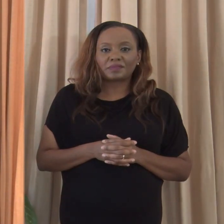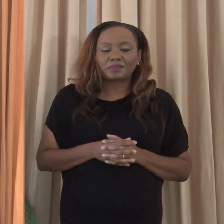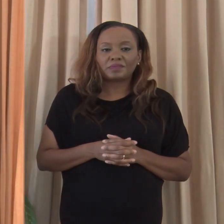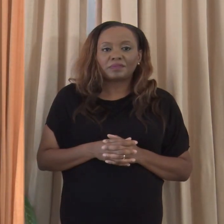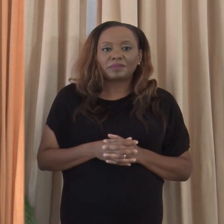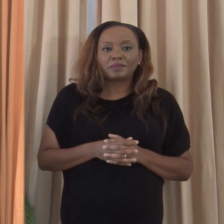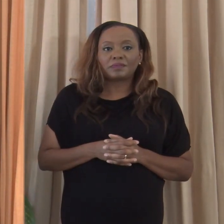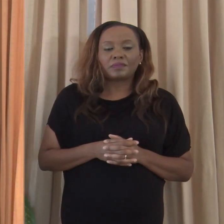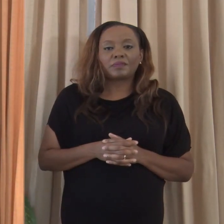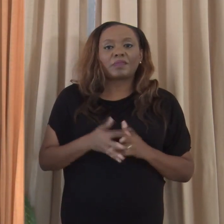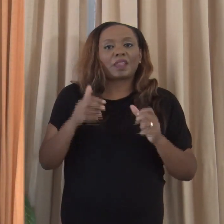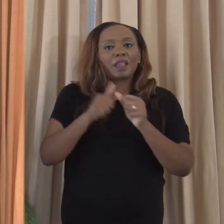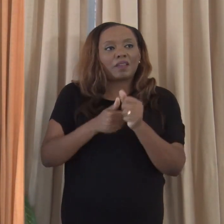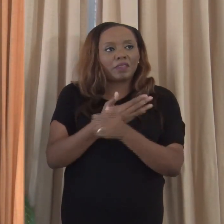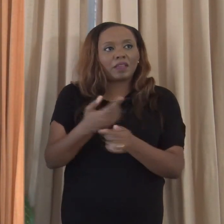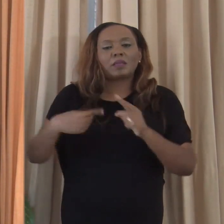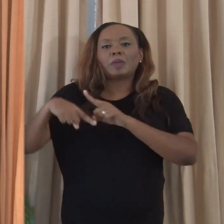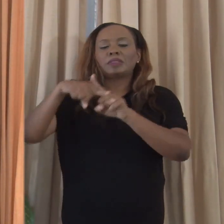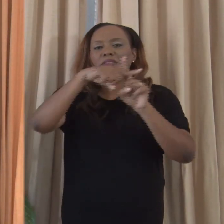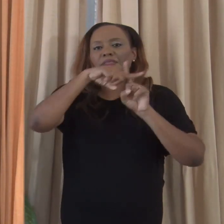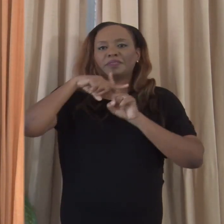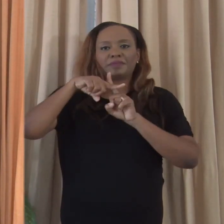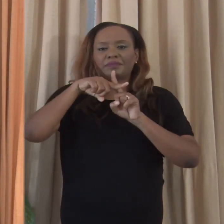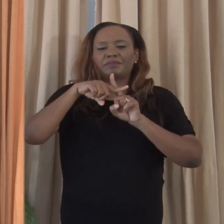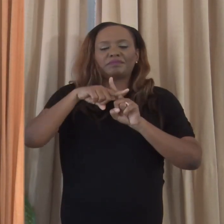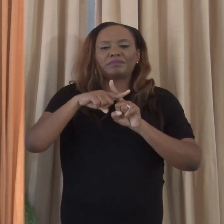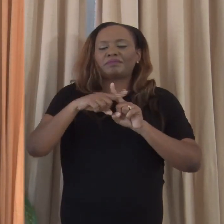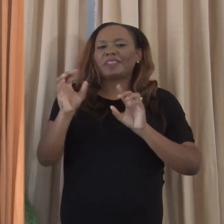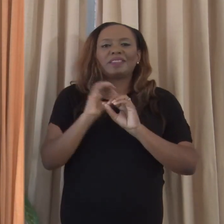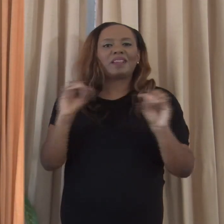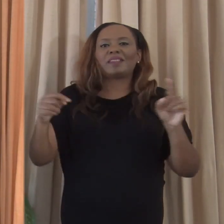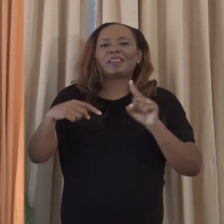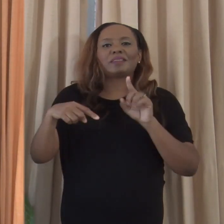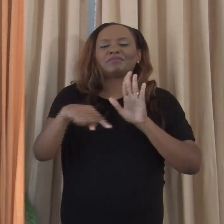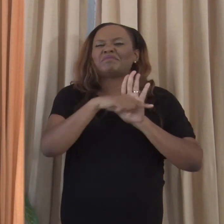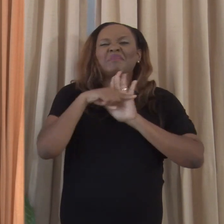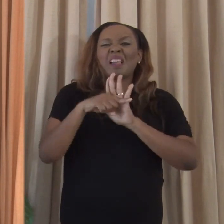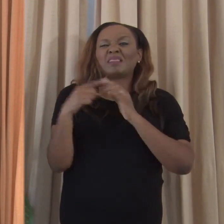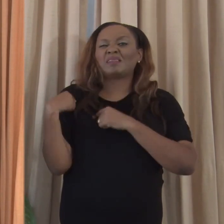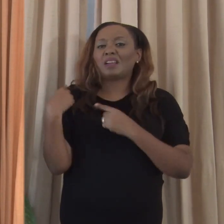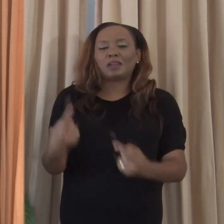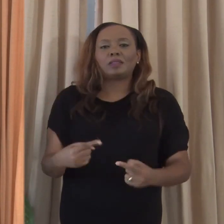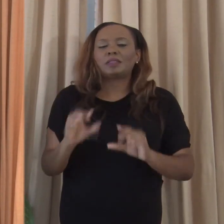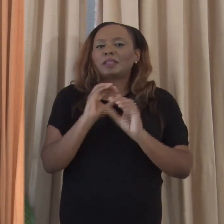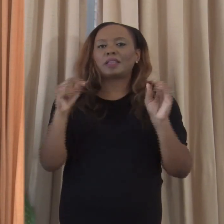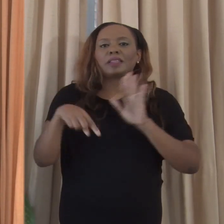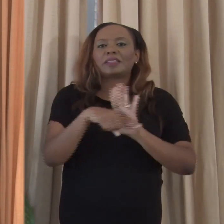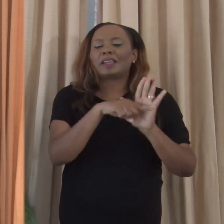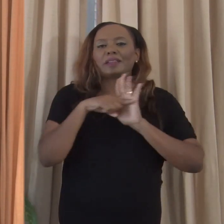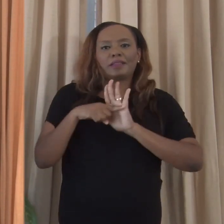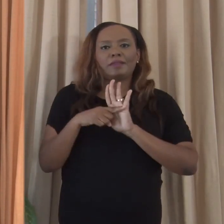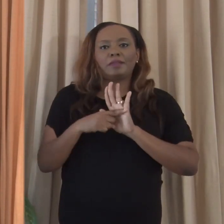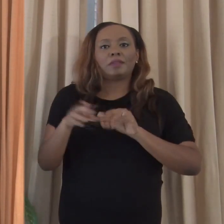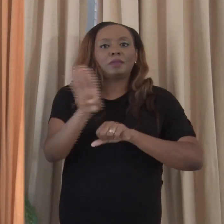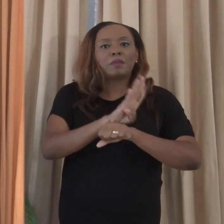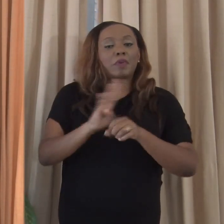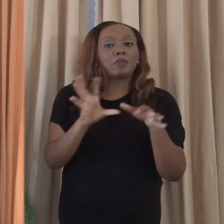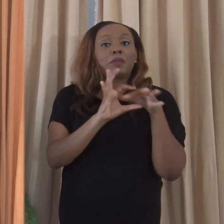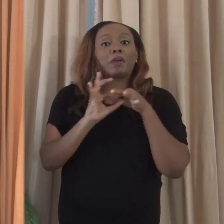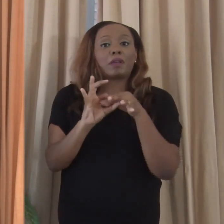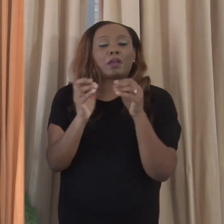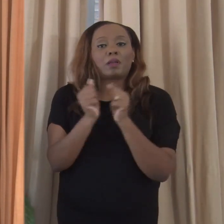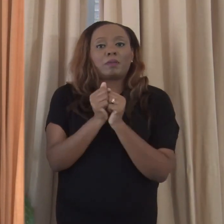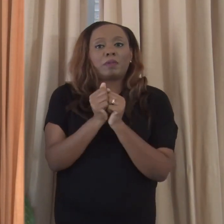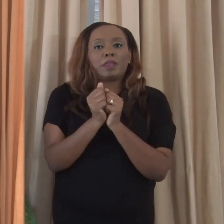of it is positive. I don't think that there's been any negatives for Barbados in terms of our relationships